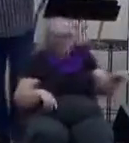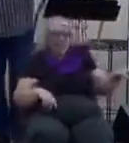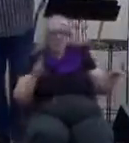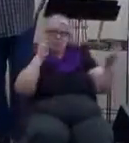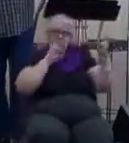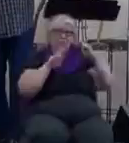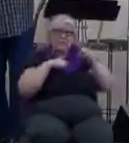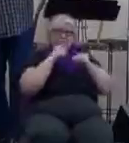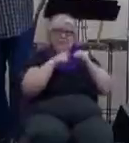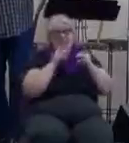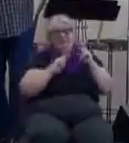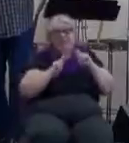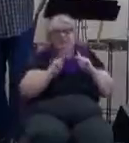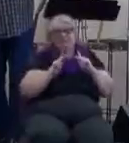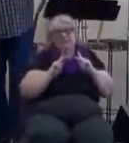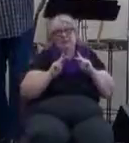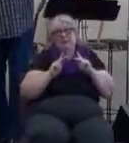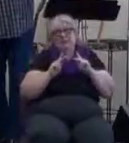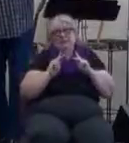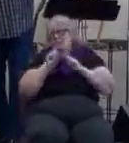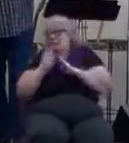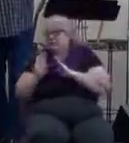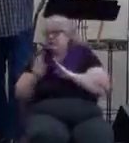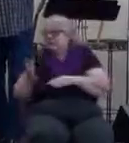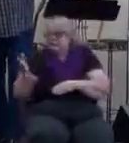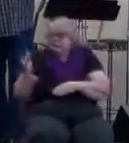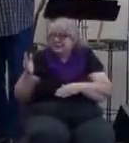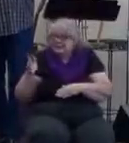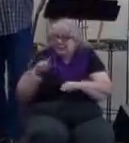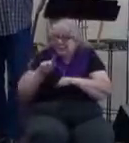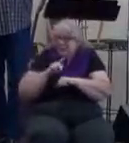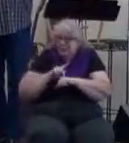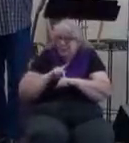and just say, Peter, come with us. Real quiet and careful, okay?